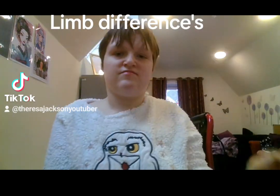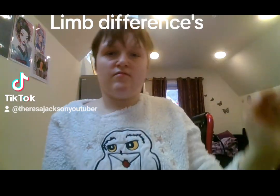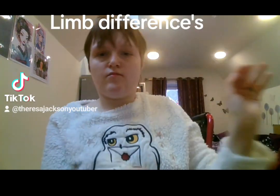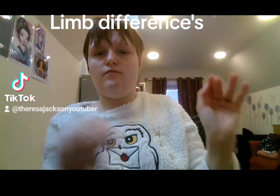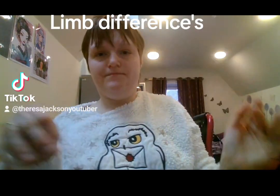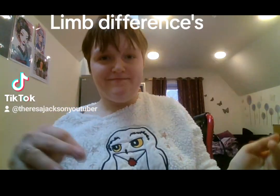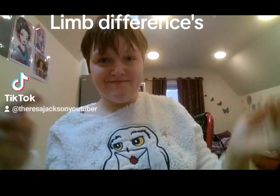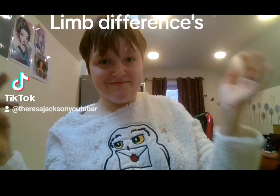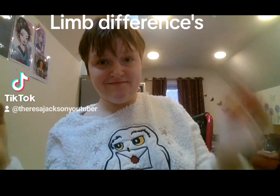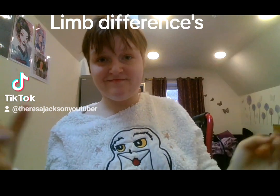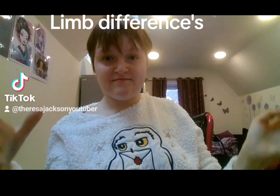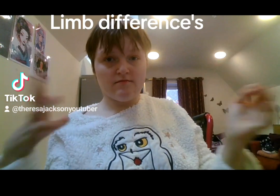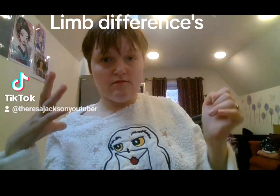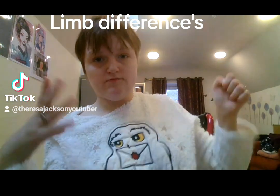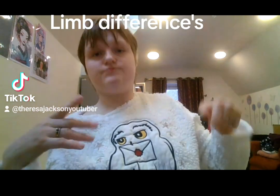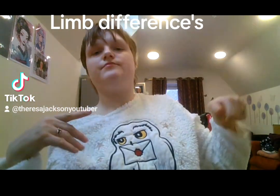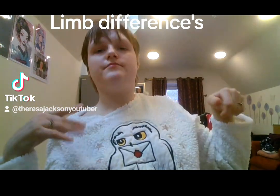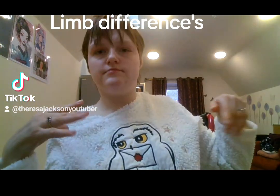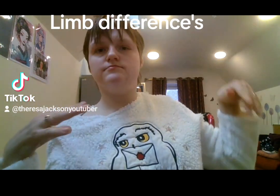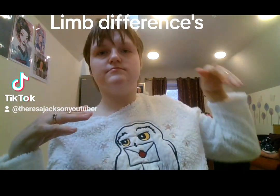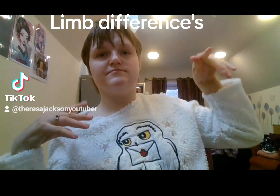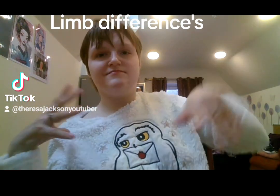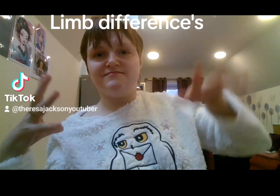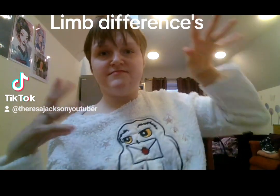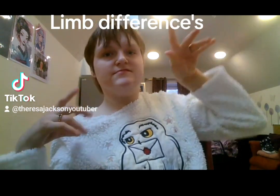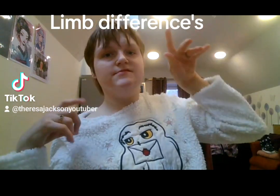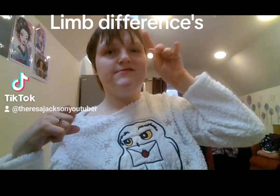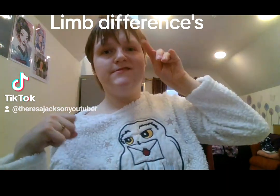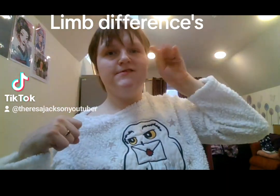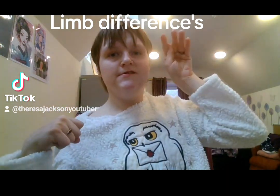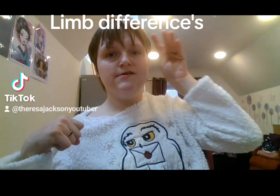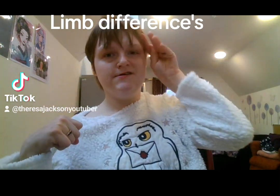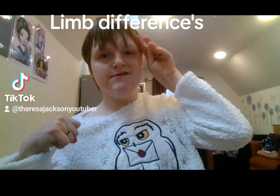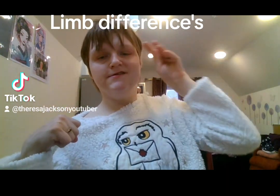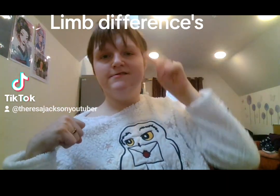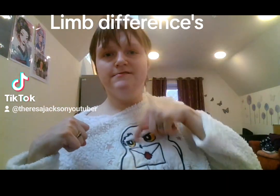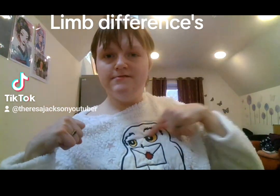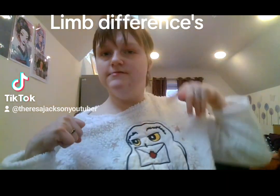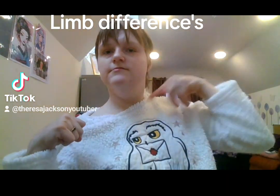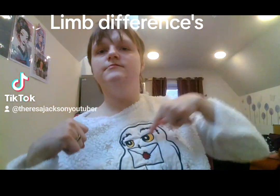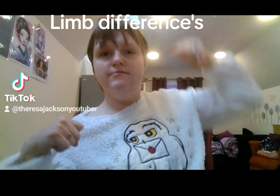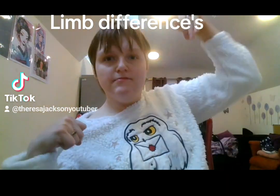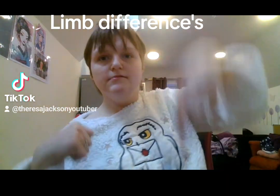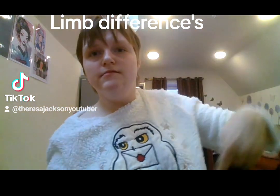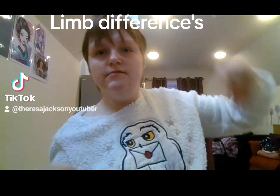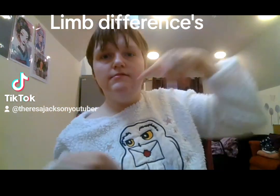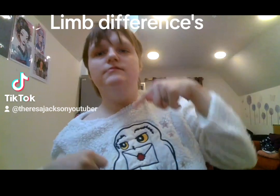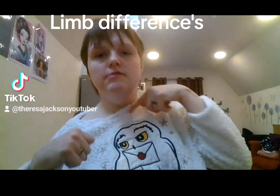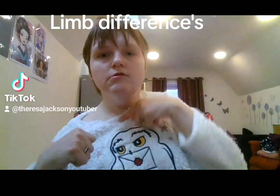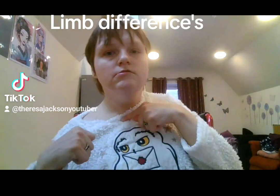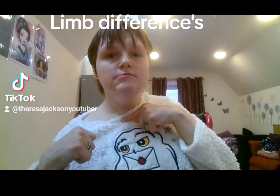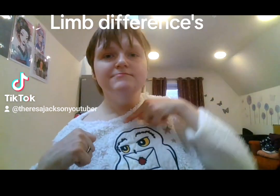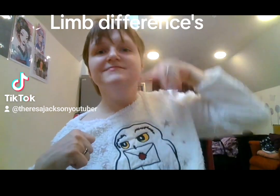into today's video, I wanted to let you know for your information that this video is my own words